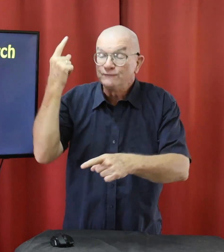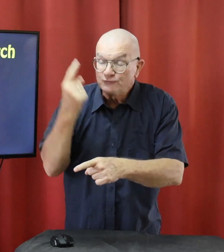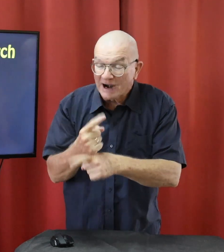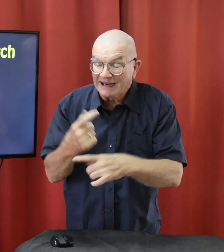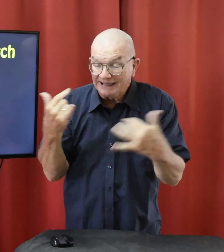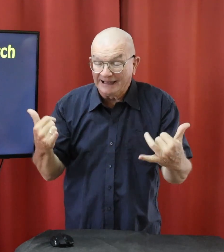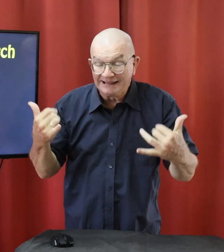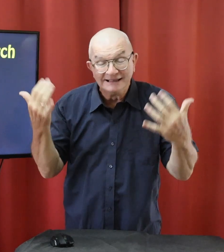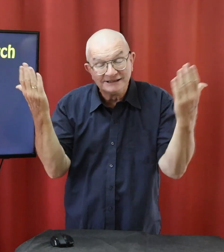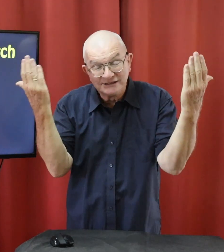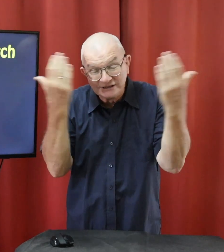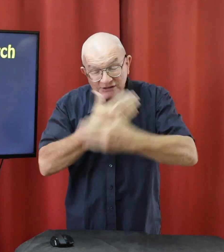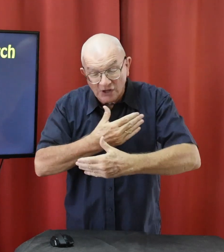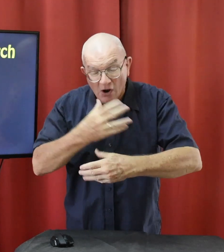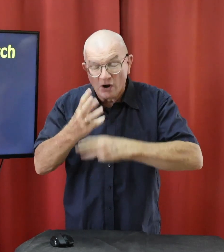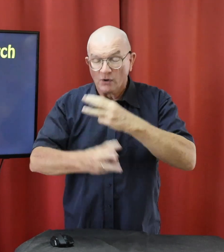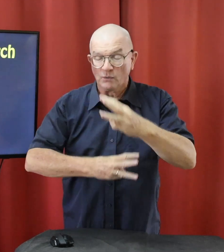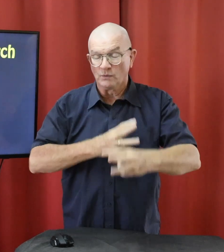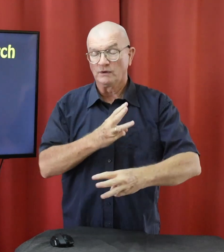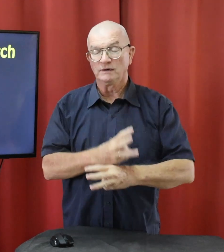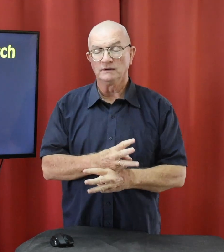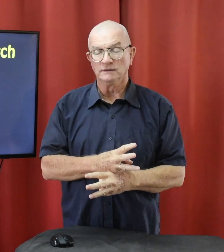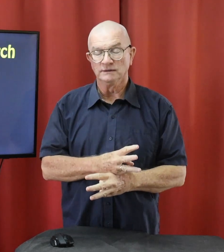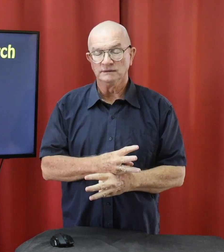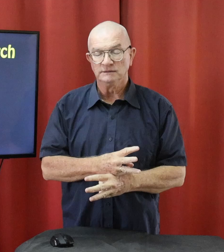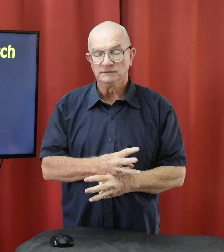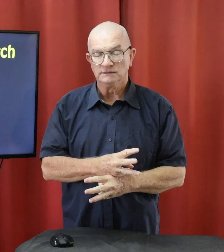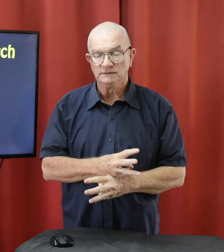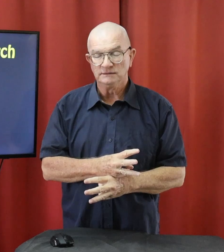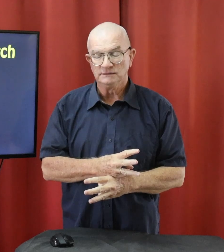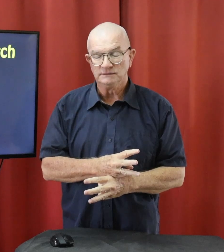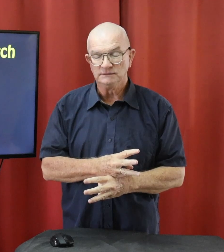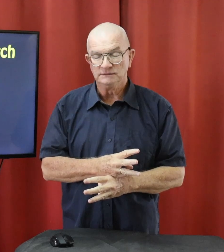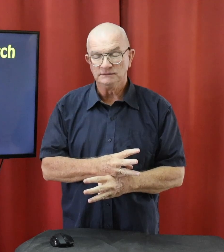to live right in this dark world.